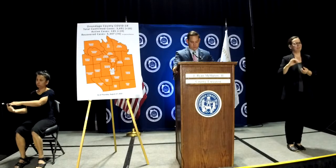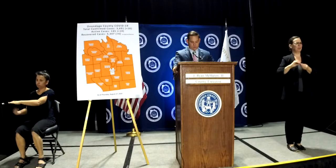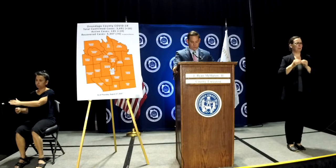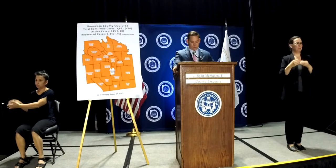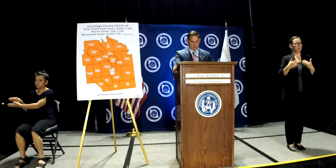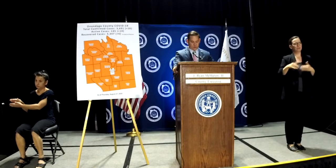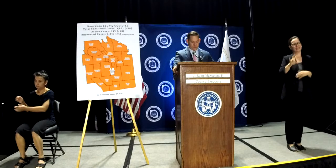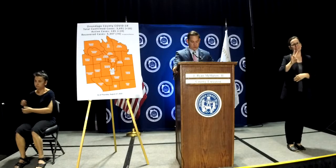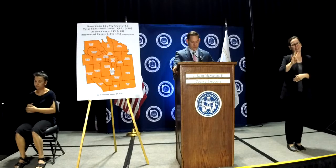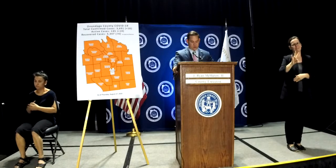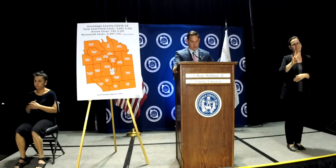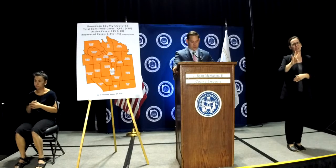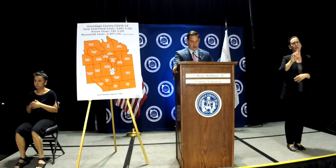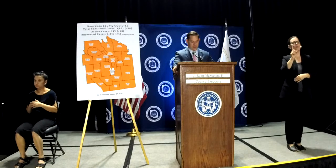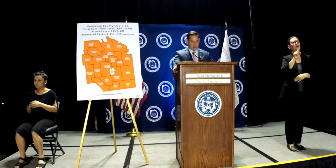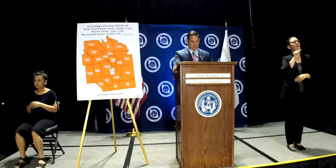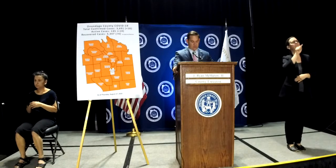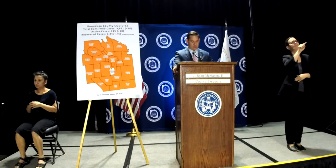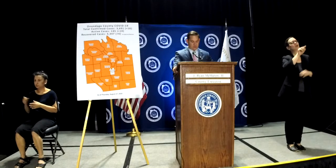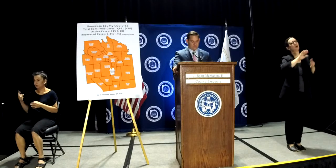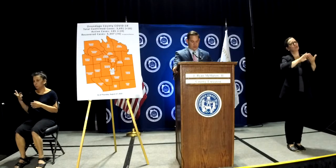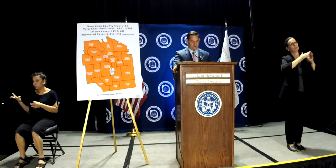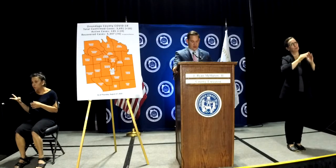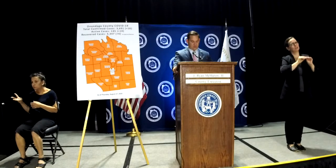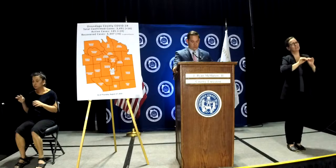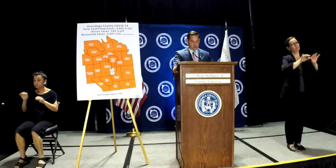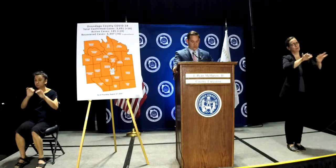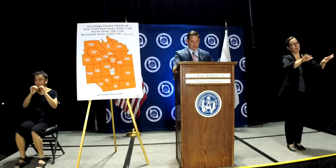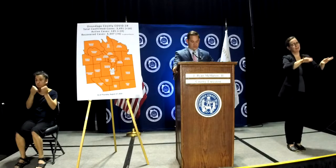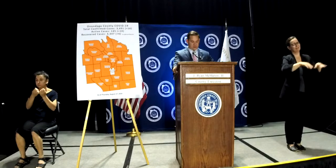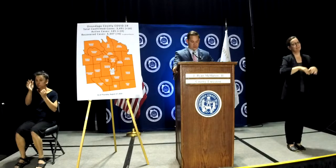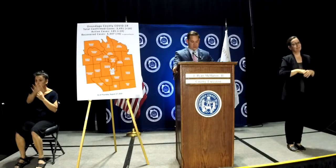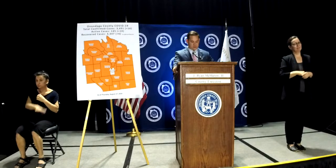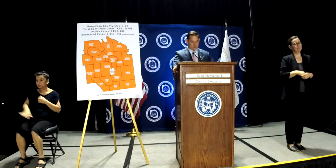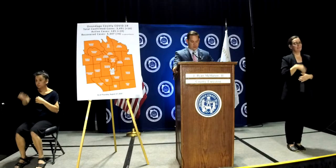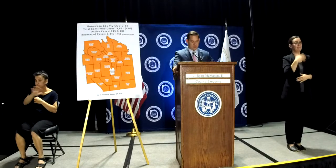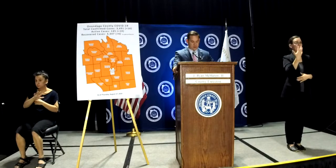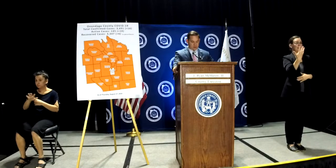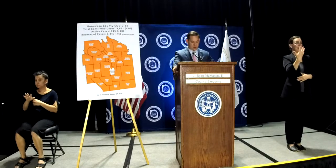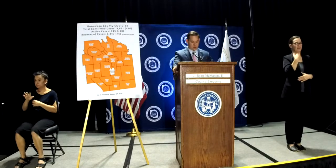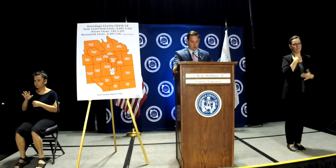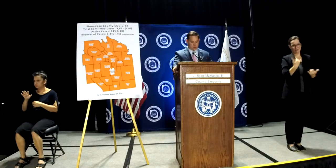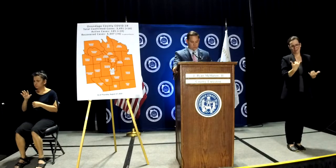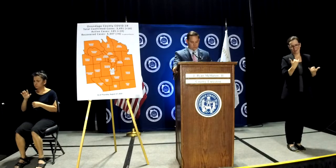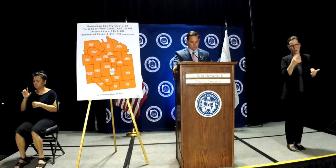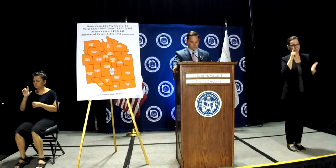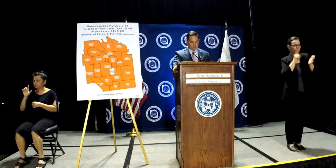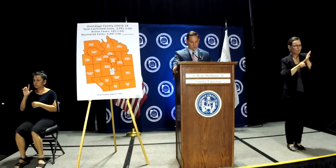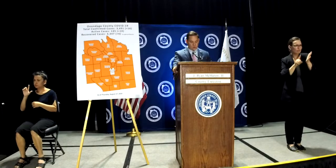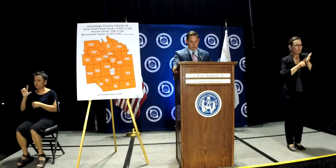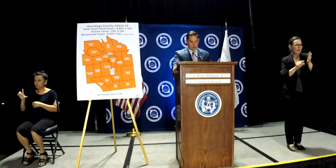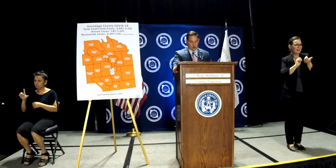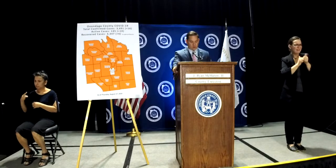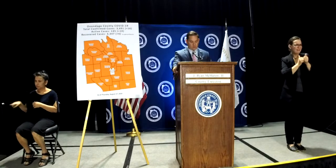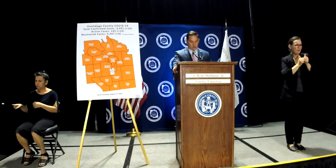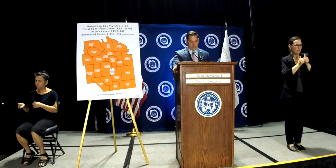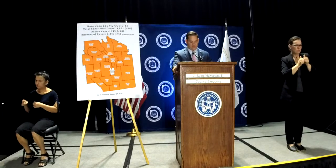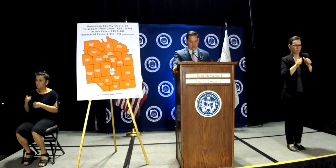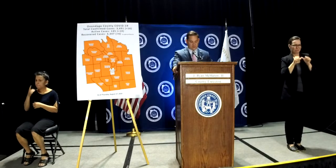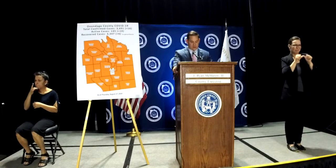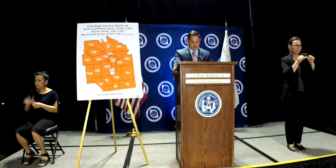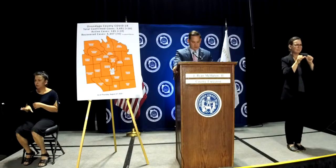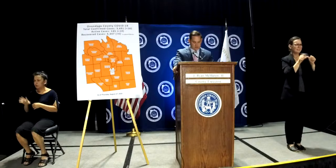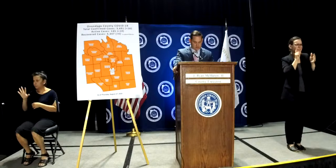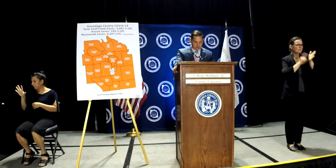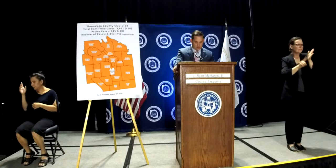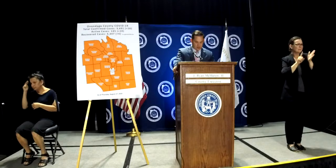spread, of which right now I believe 5 are being investigated still as unknown. 145